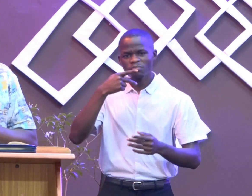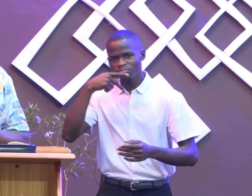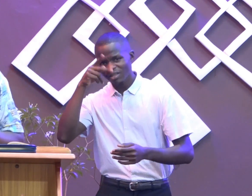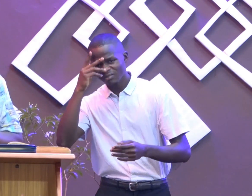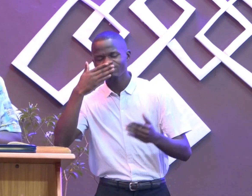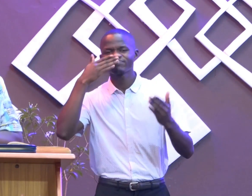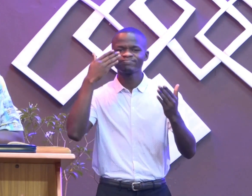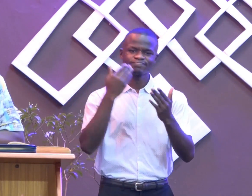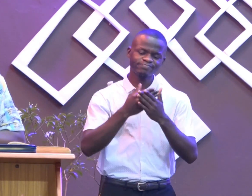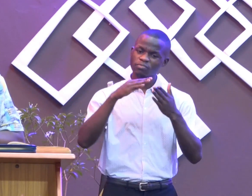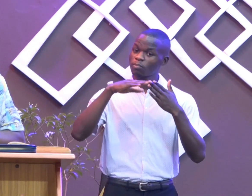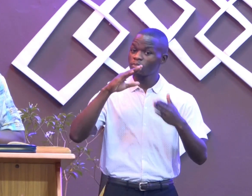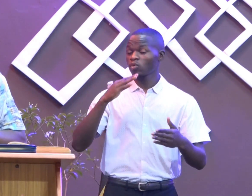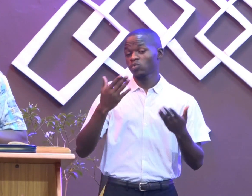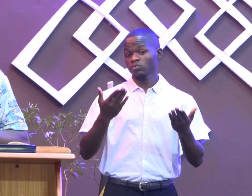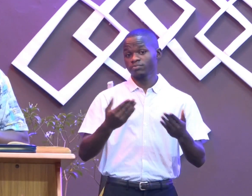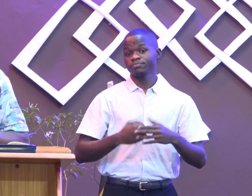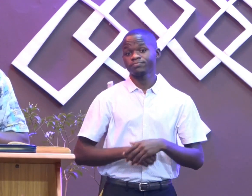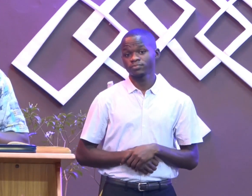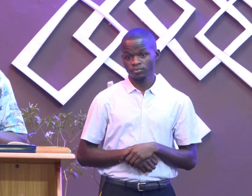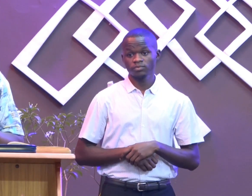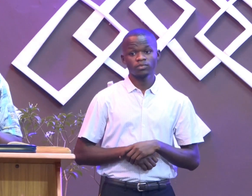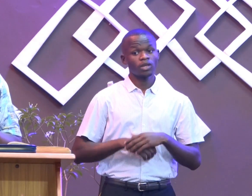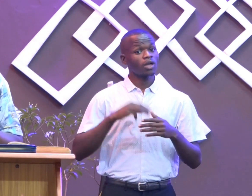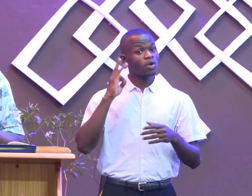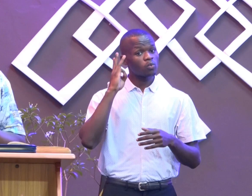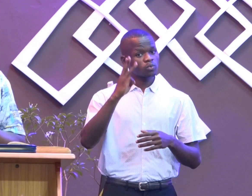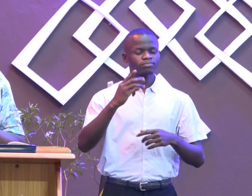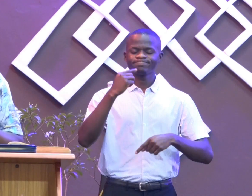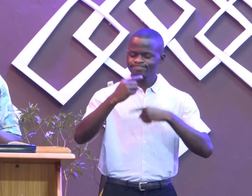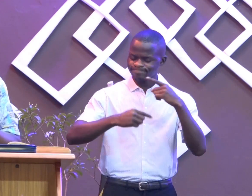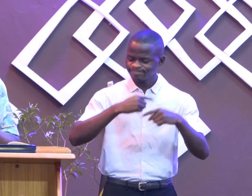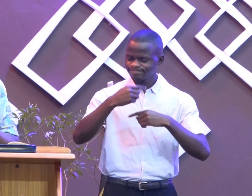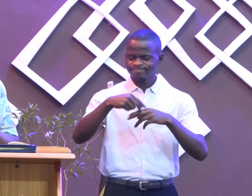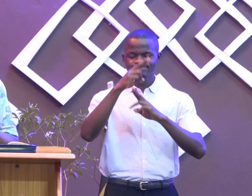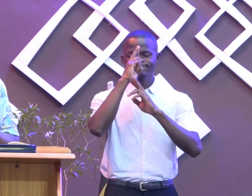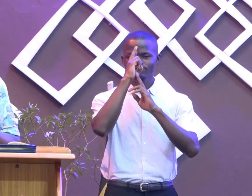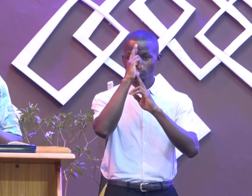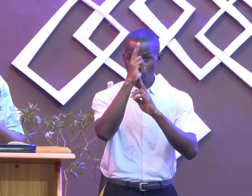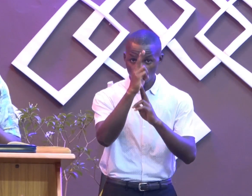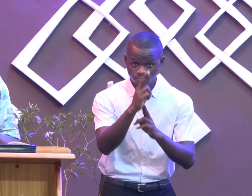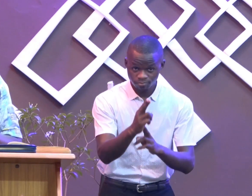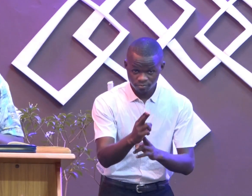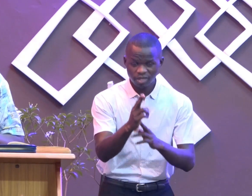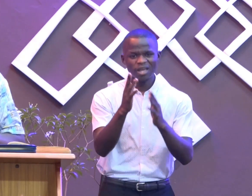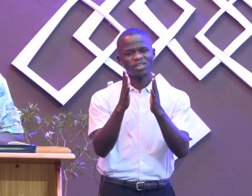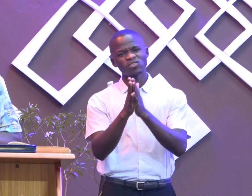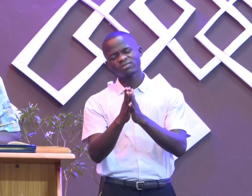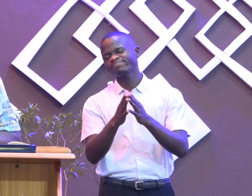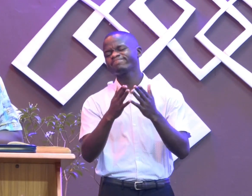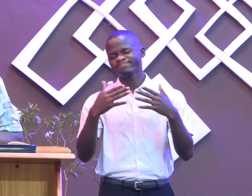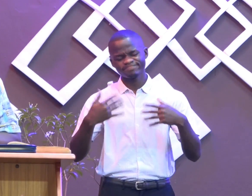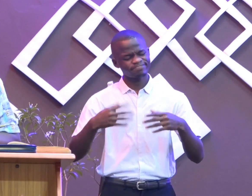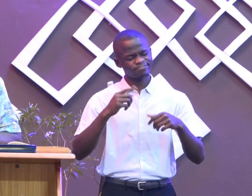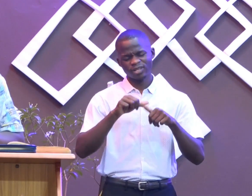you've been good to us and you've been a parent to us. Tujja kusigala nga tukusaamu ekitiibwa era nga tukwenyumiririzaamu. We shall